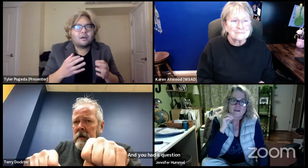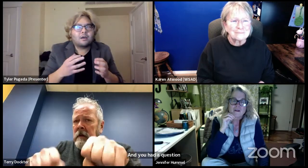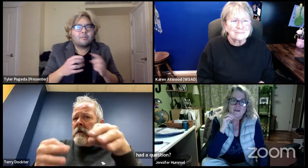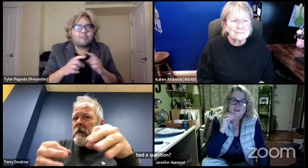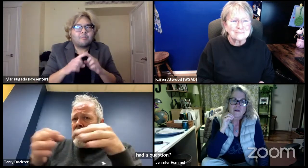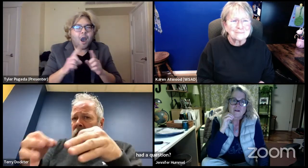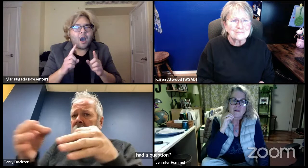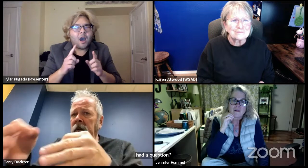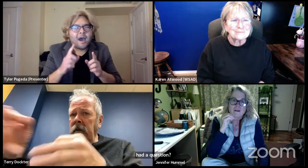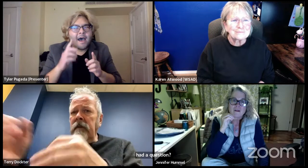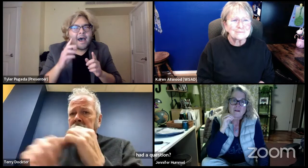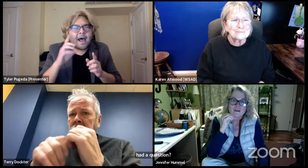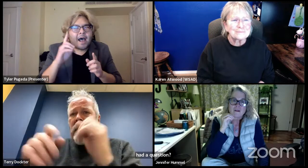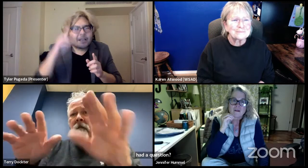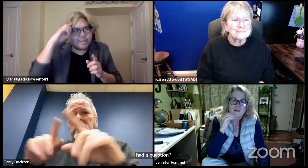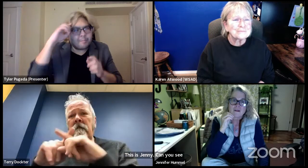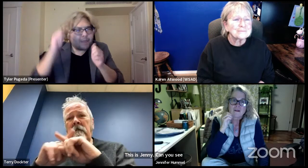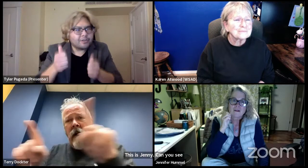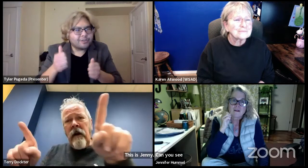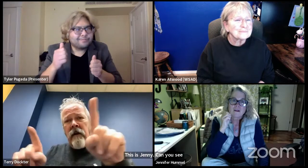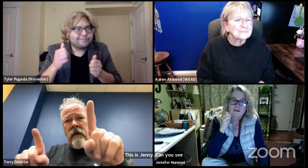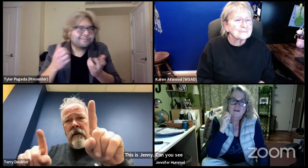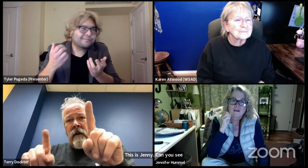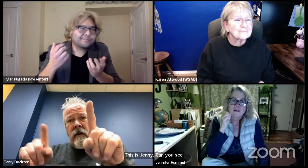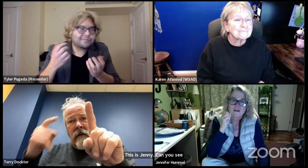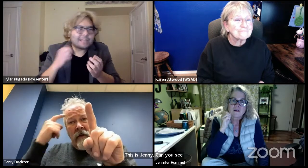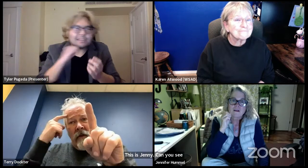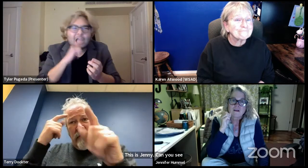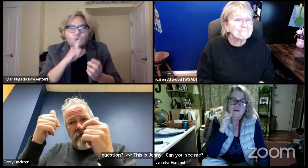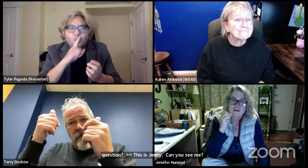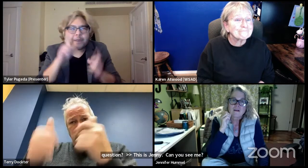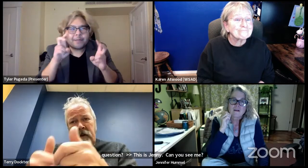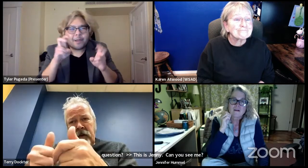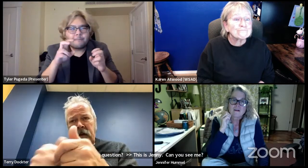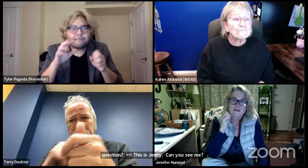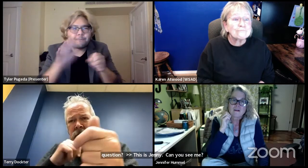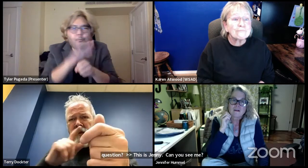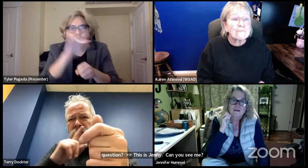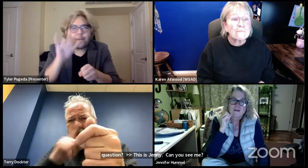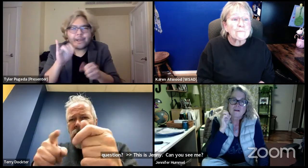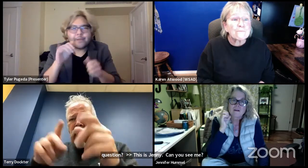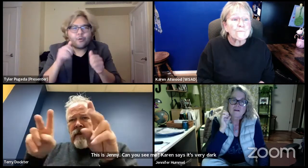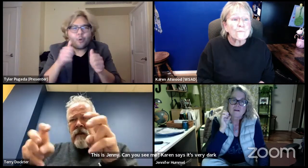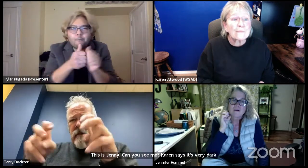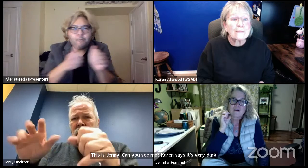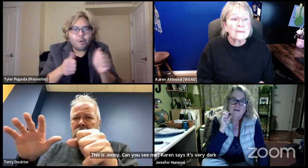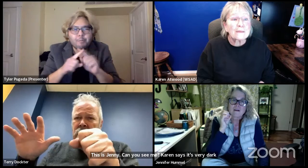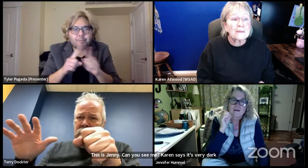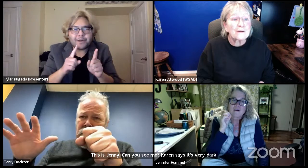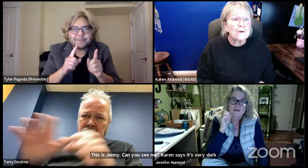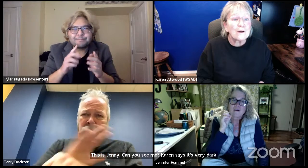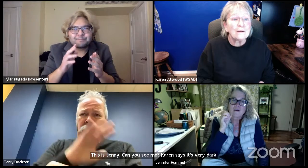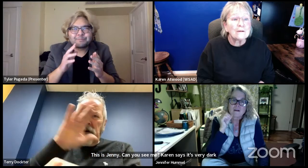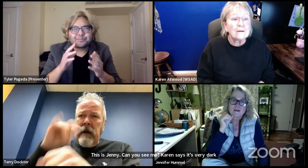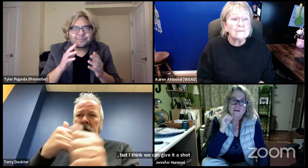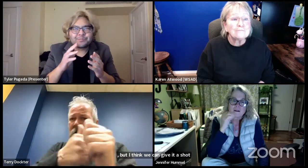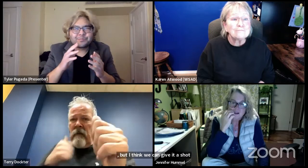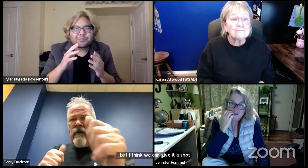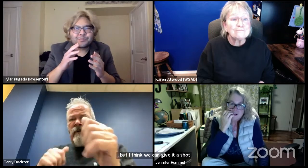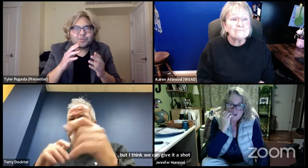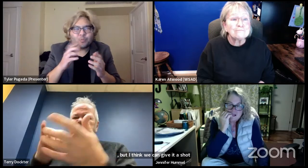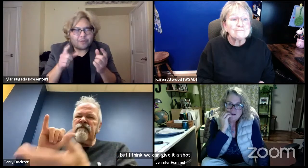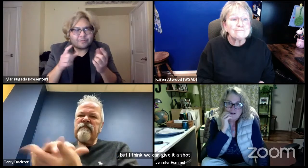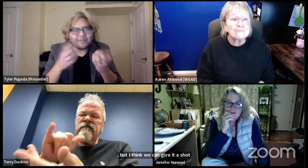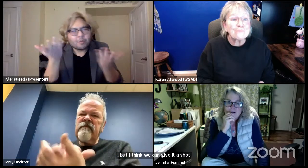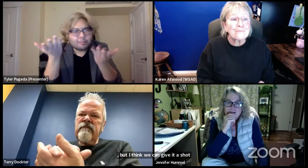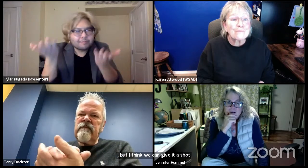you were to come down with one of these diseases, you can stave off the effects and maybe even lessen them by using